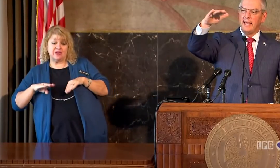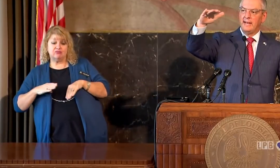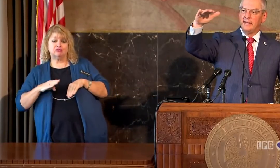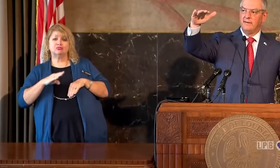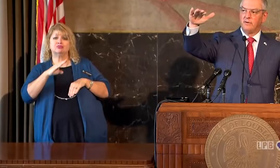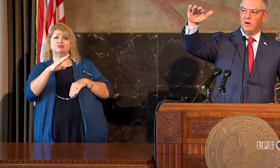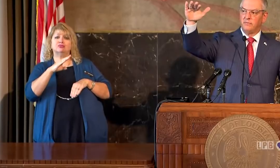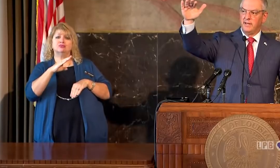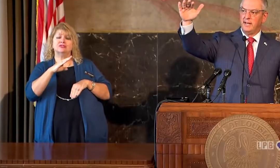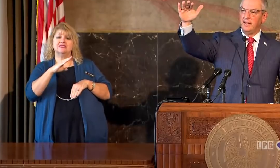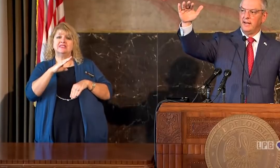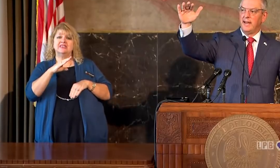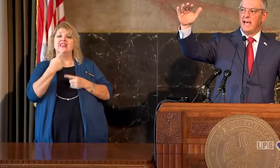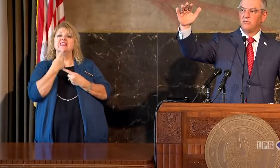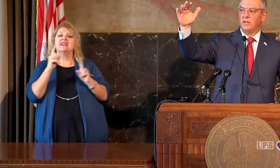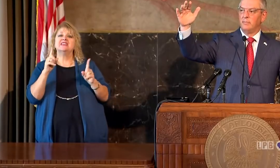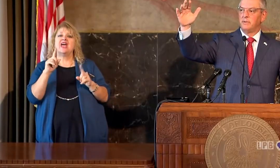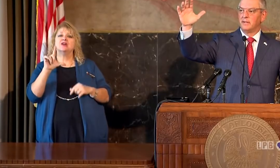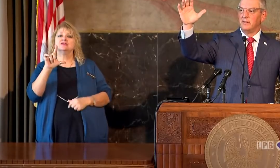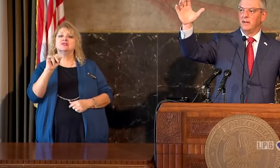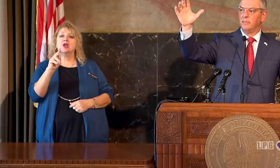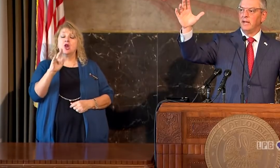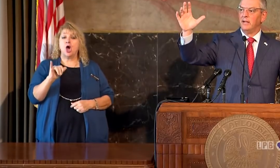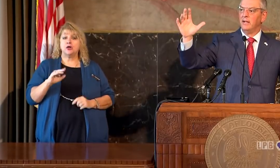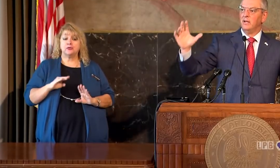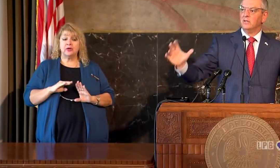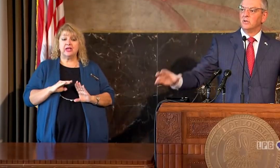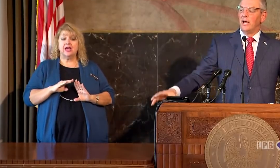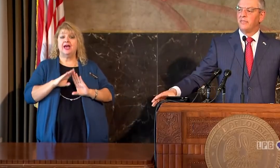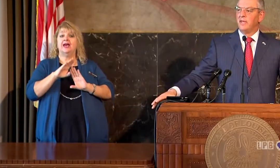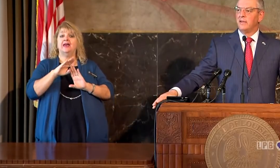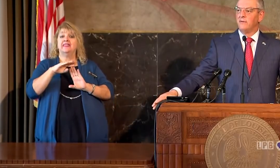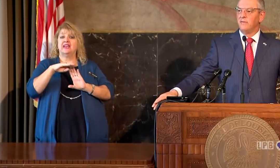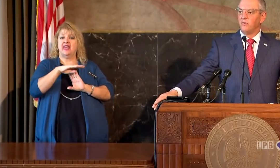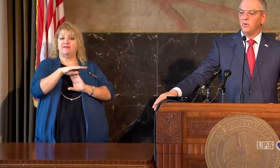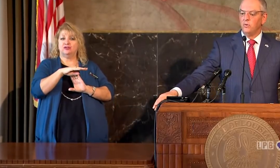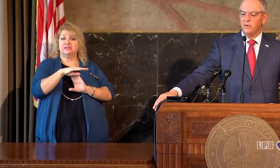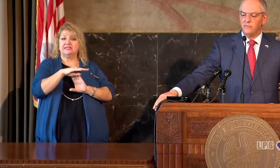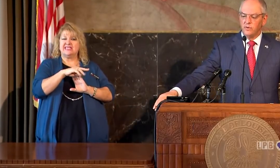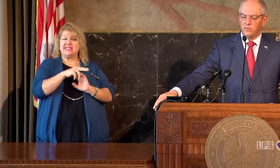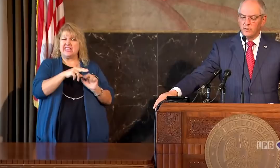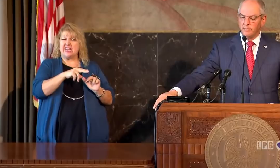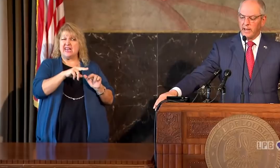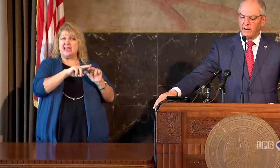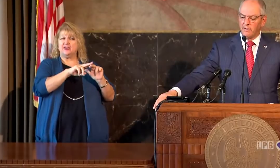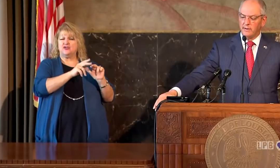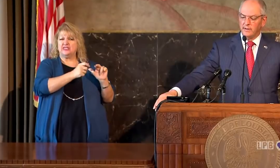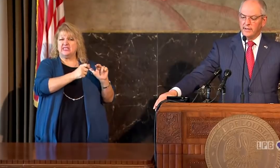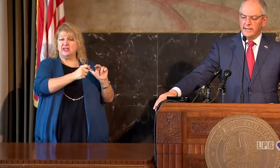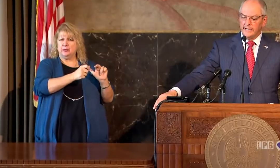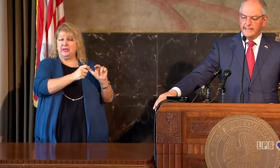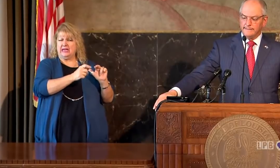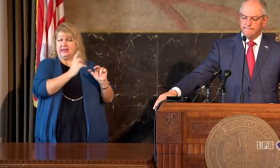and then that leveled off, and then actually upticked a little bit. So I think if you